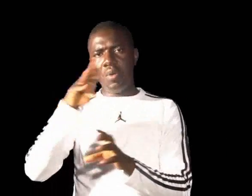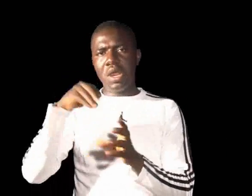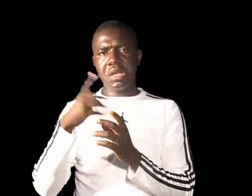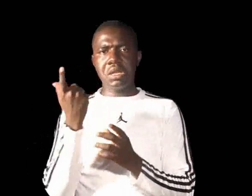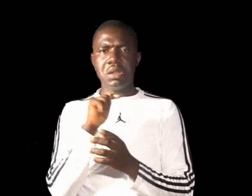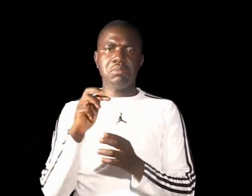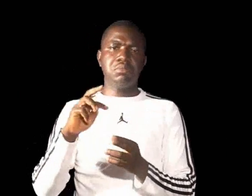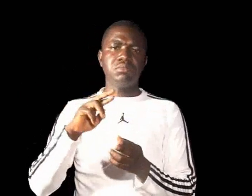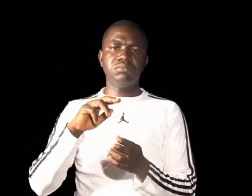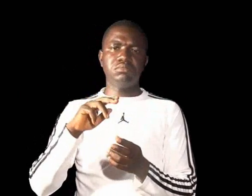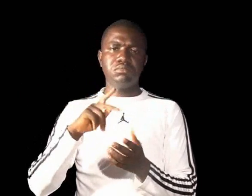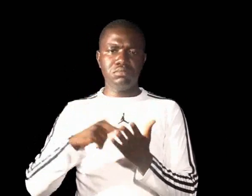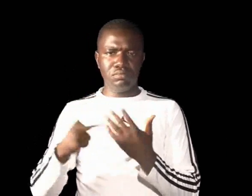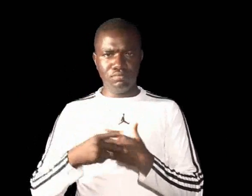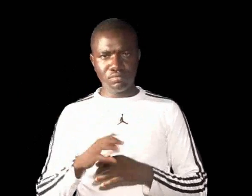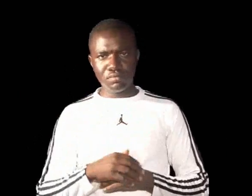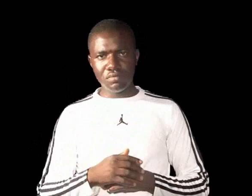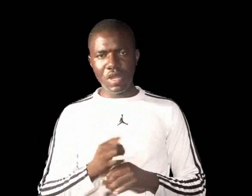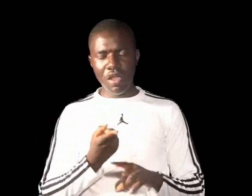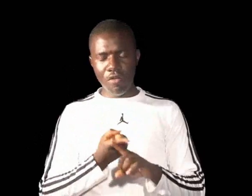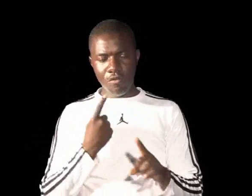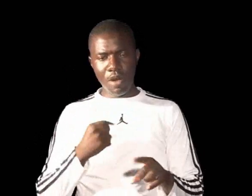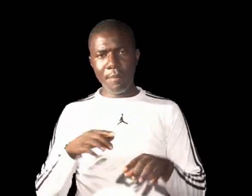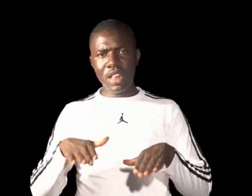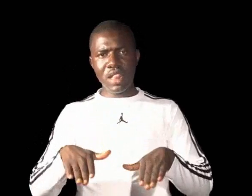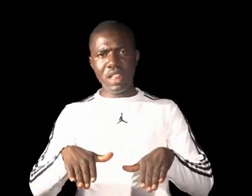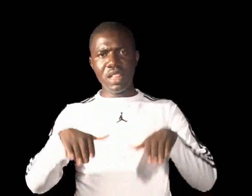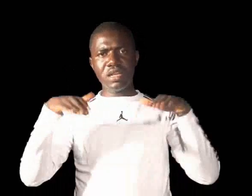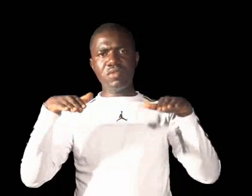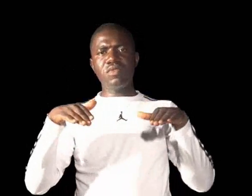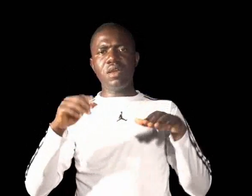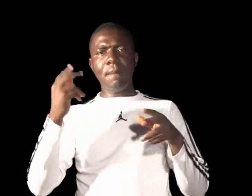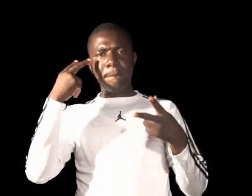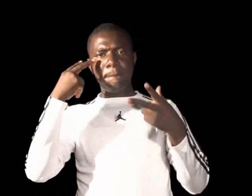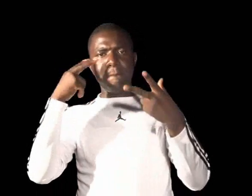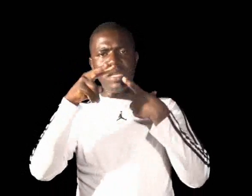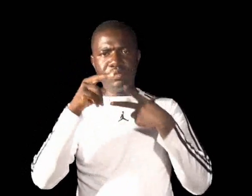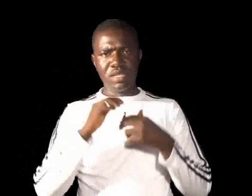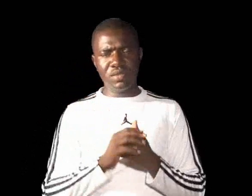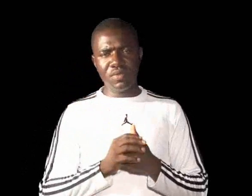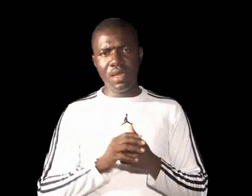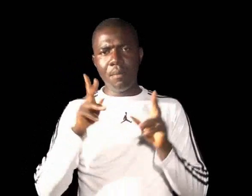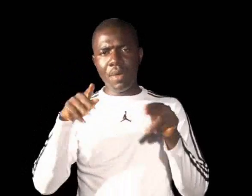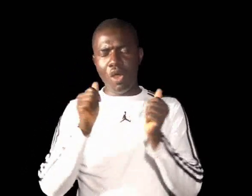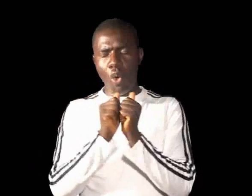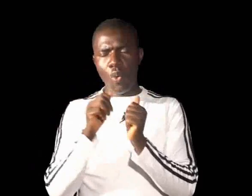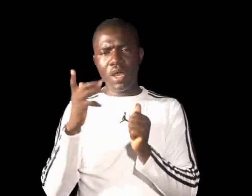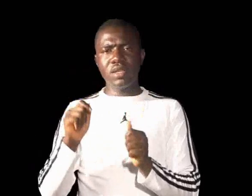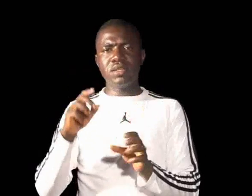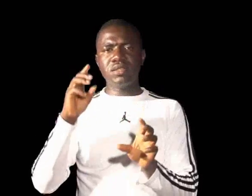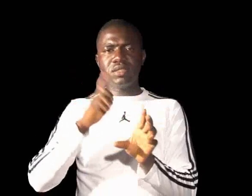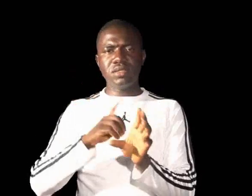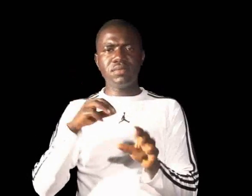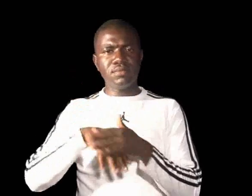their programs. From a legislative perspective, persons with disabilities in Nigeria have been